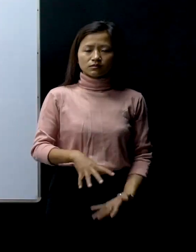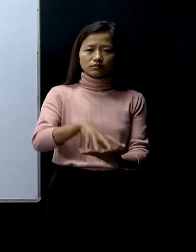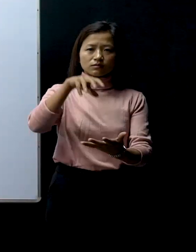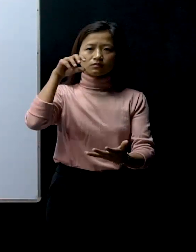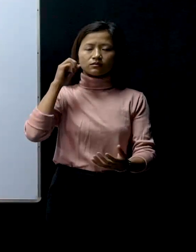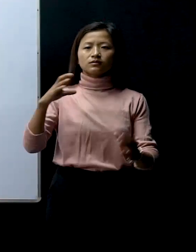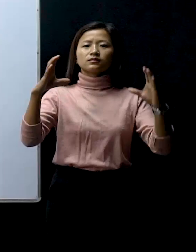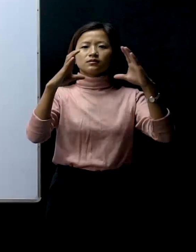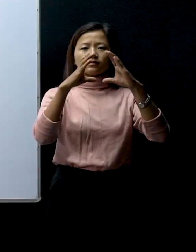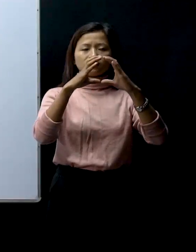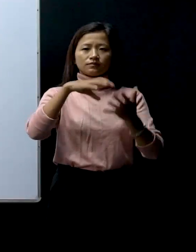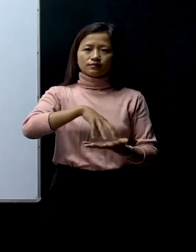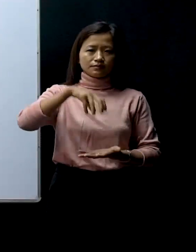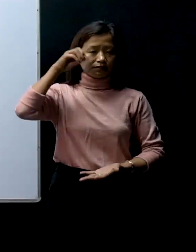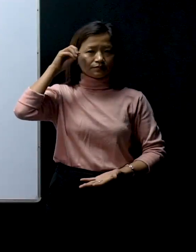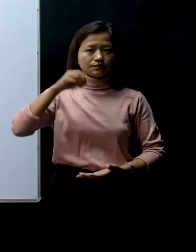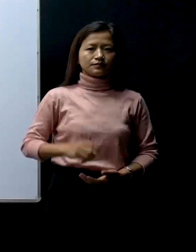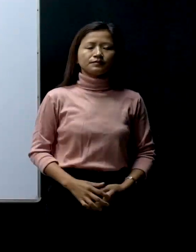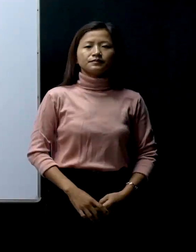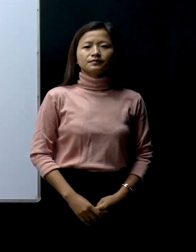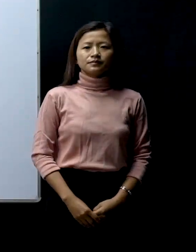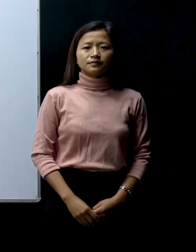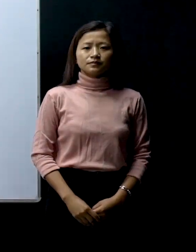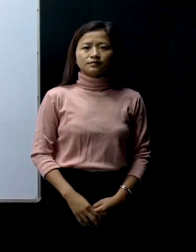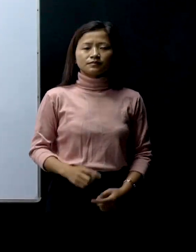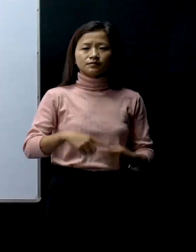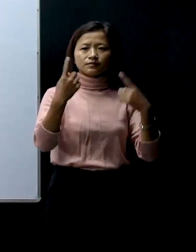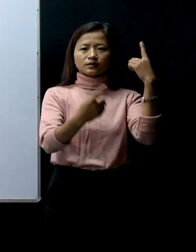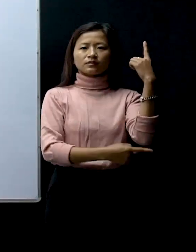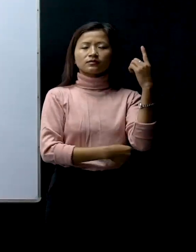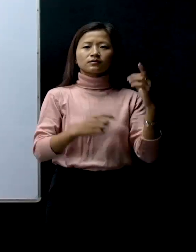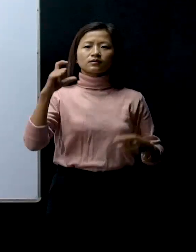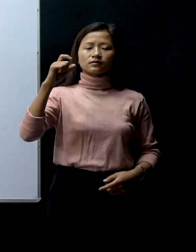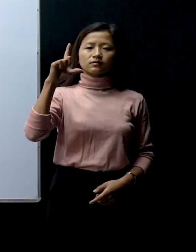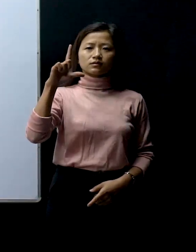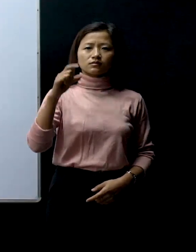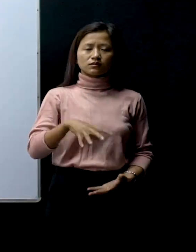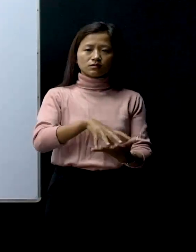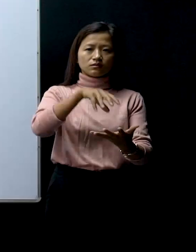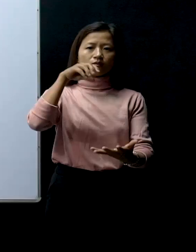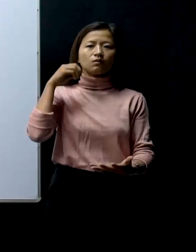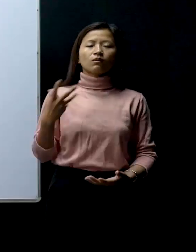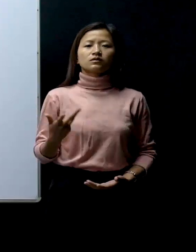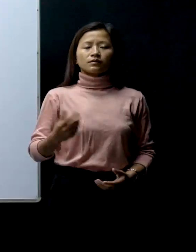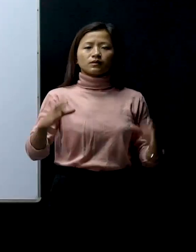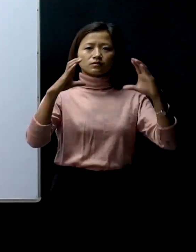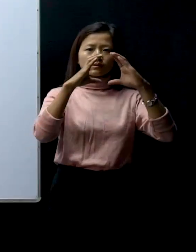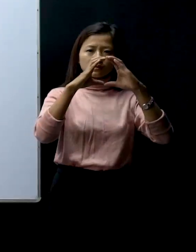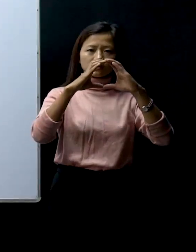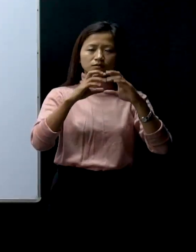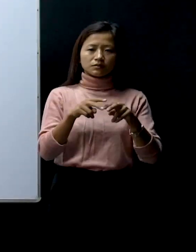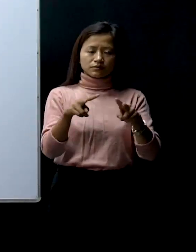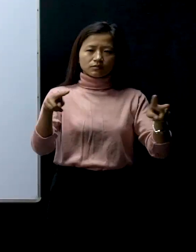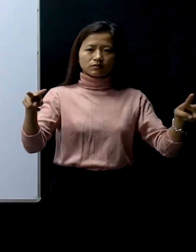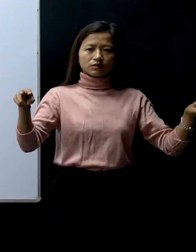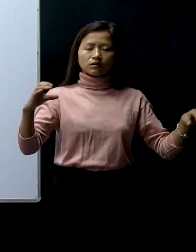learn circle about tangents, okay? Last class we already learned what is about circle and what are the